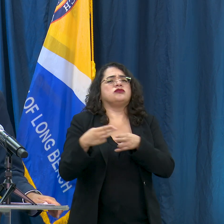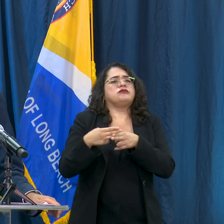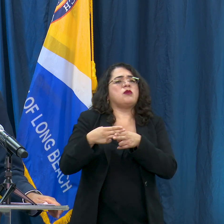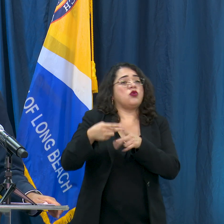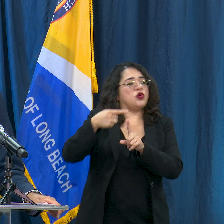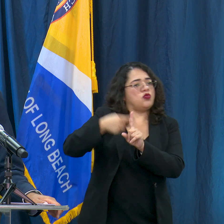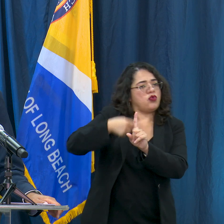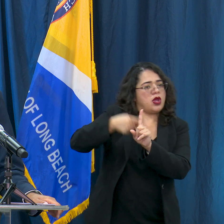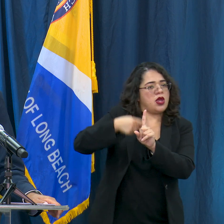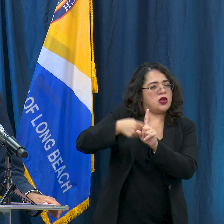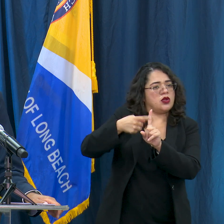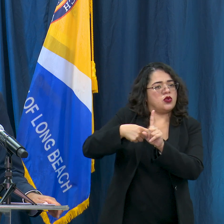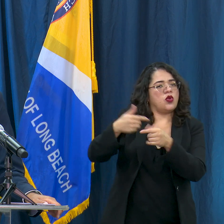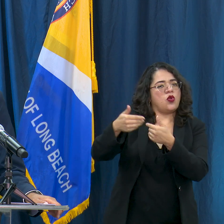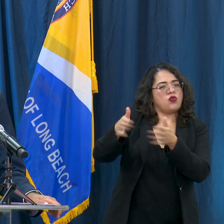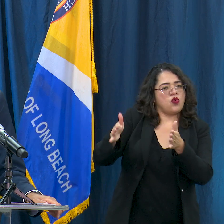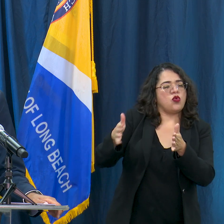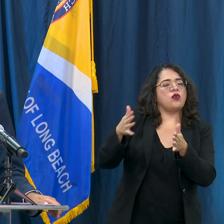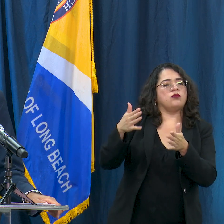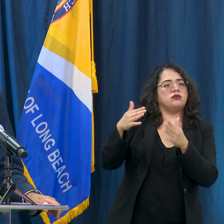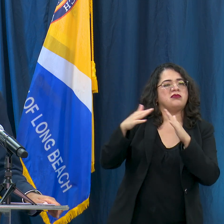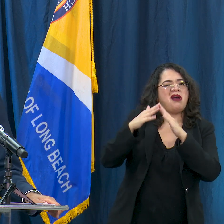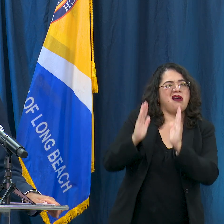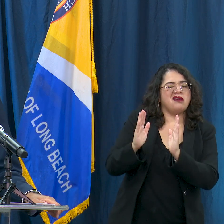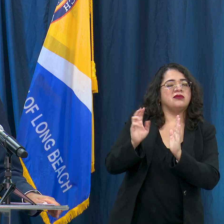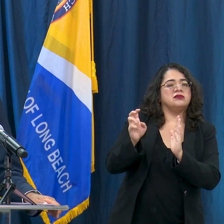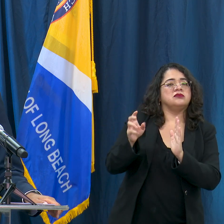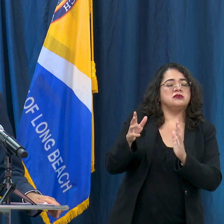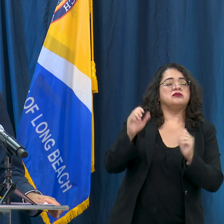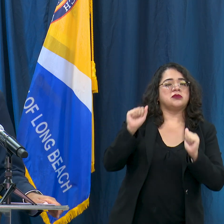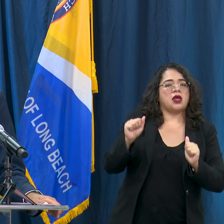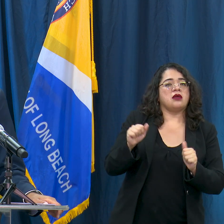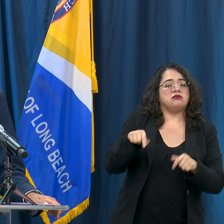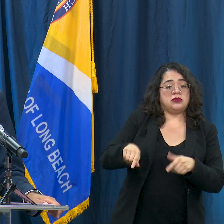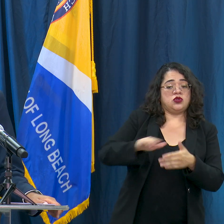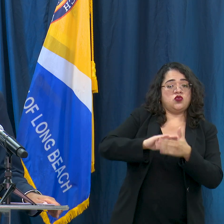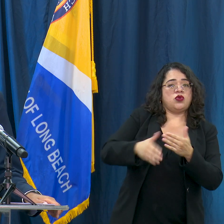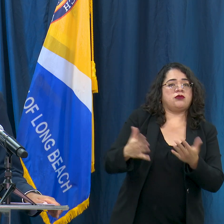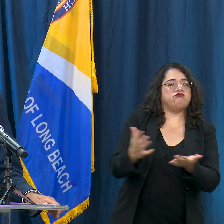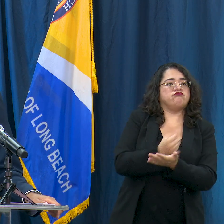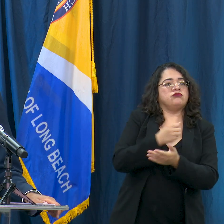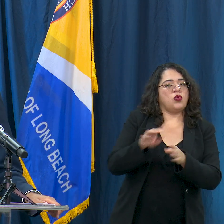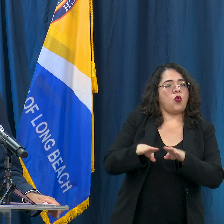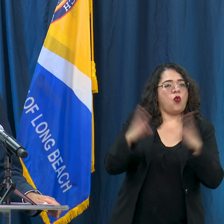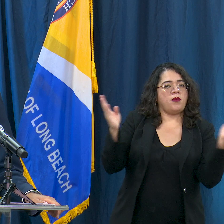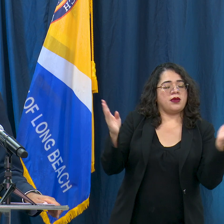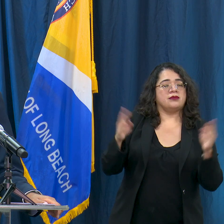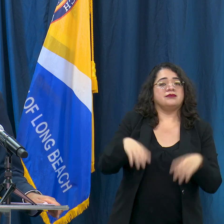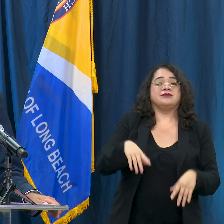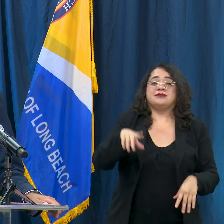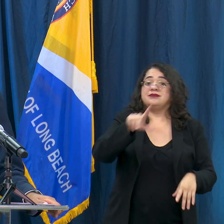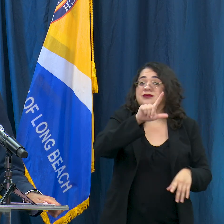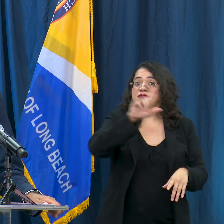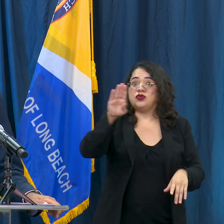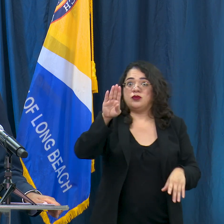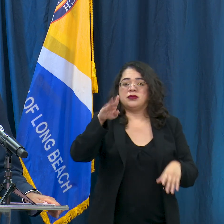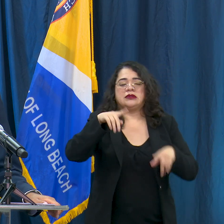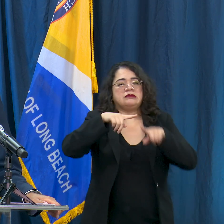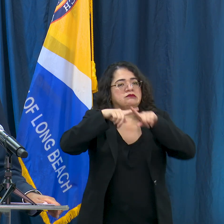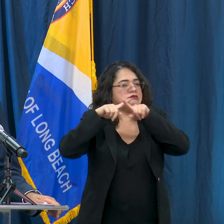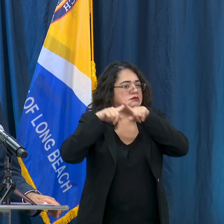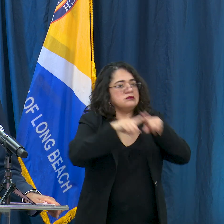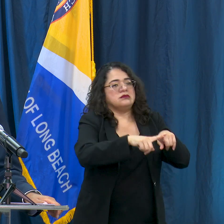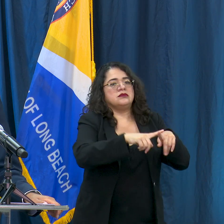begin accepting leisure travel beginning this weekend. We know Long Beach is a city that depends largely